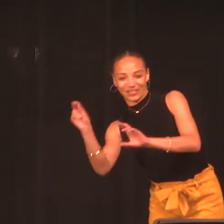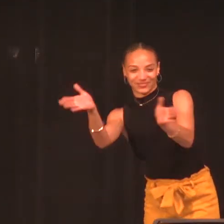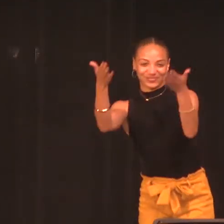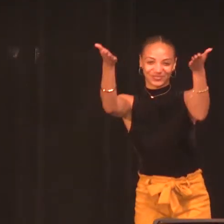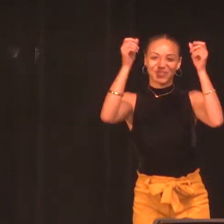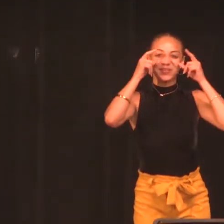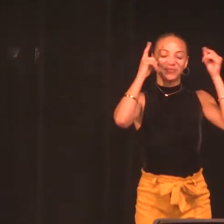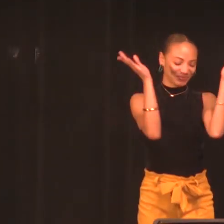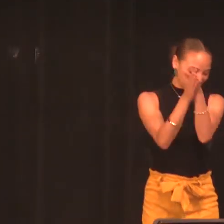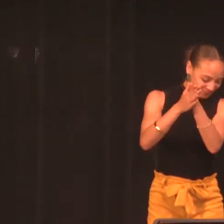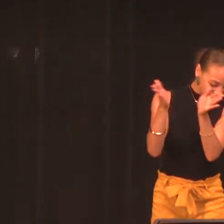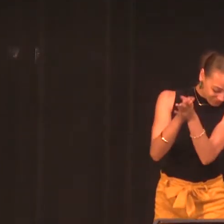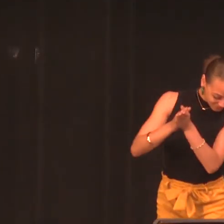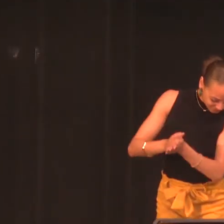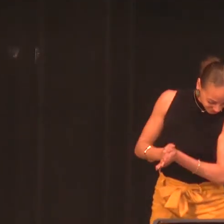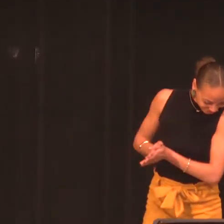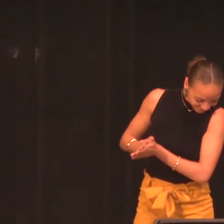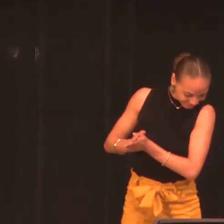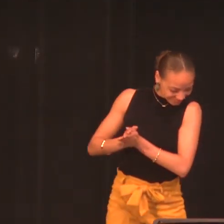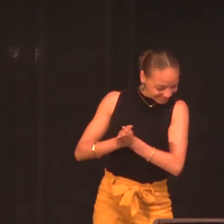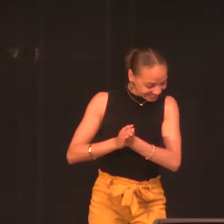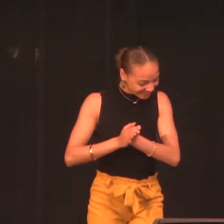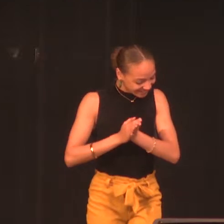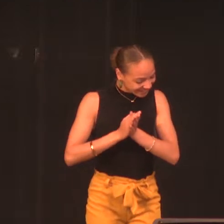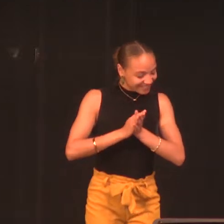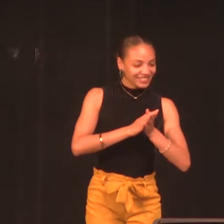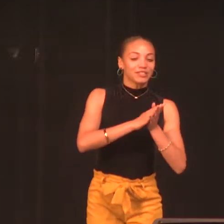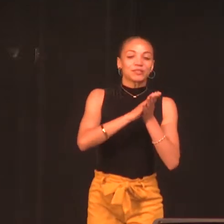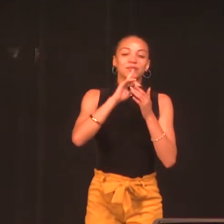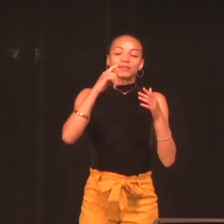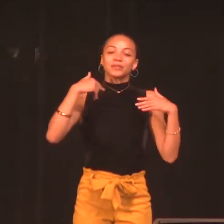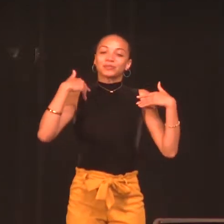I know you're getting a little wilty there, so I'm going to wake you up.